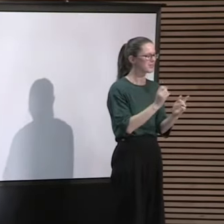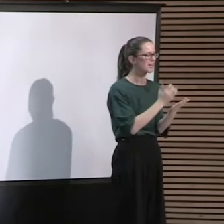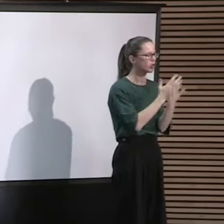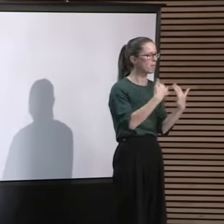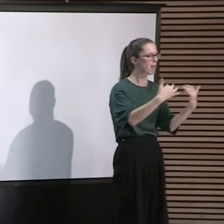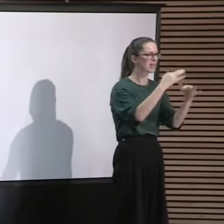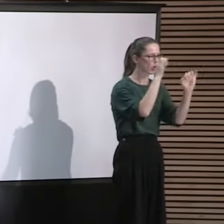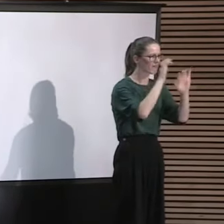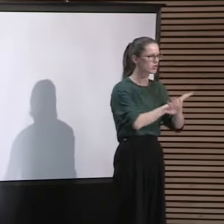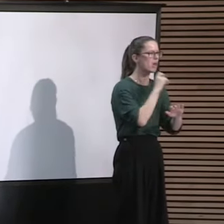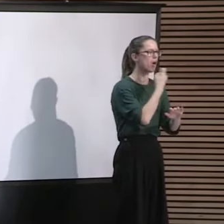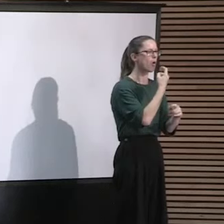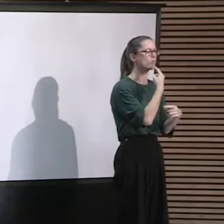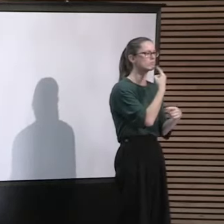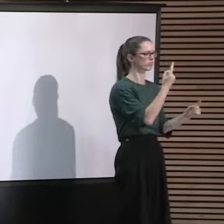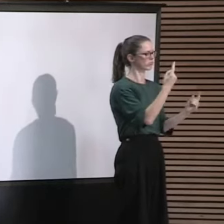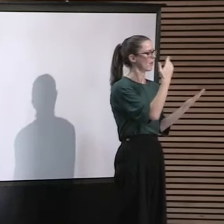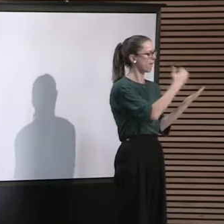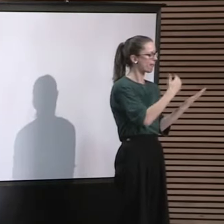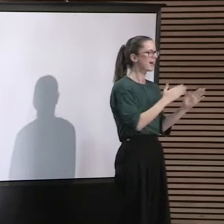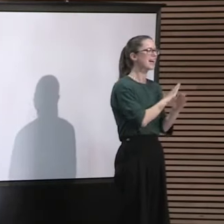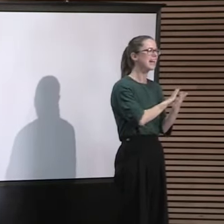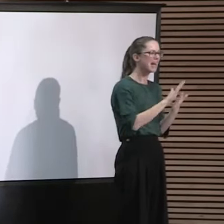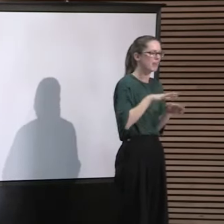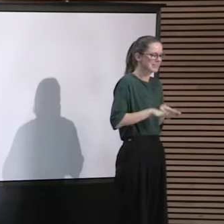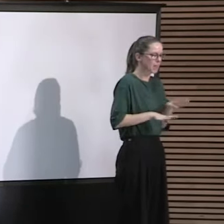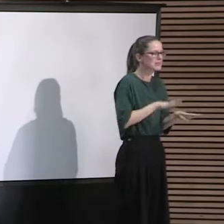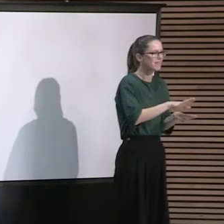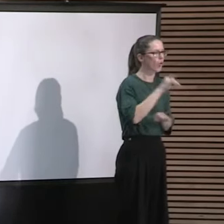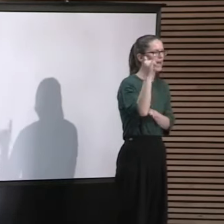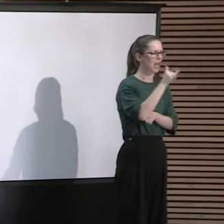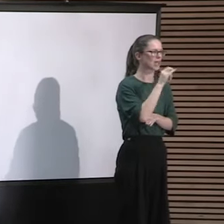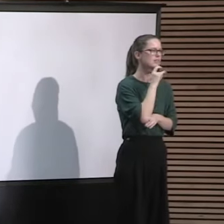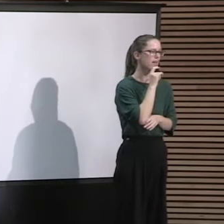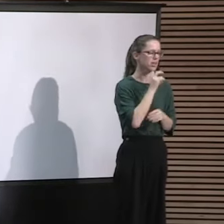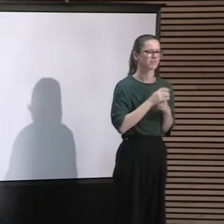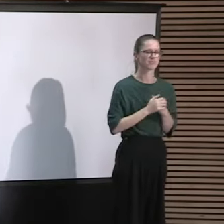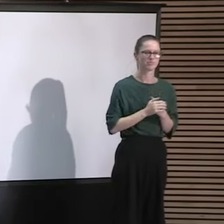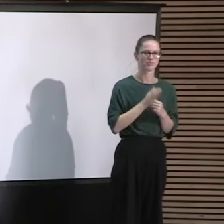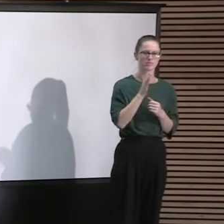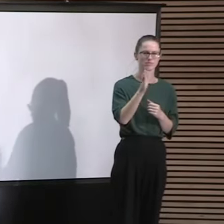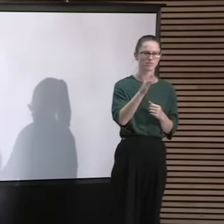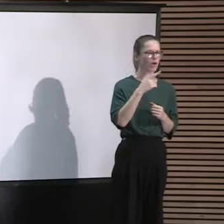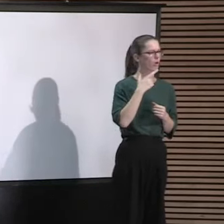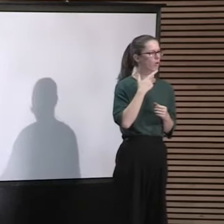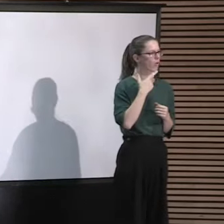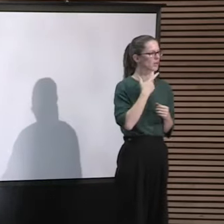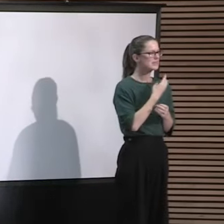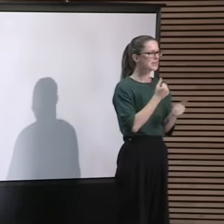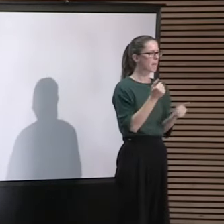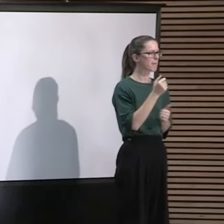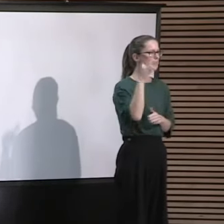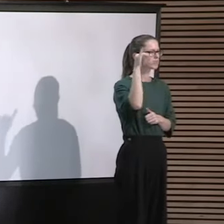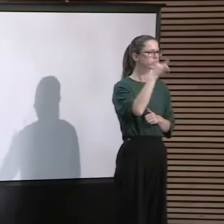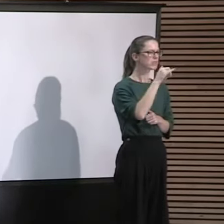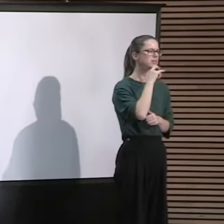public confusion about that, I will issue another order that makes that very clear. I'll let you finish Why that. are crew working on transfer flights,